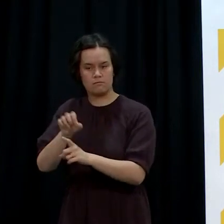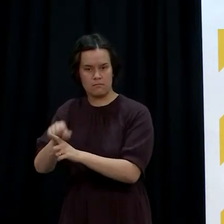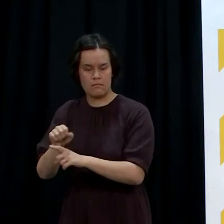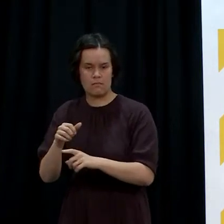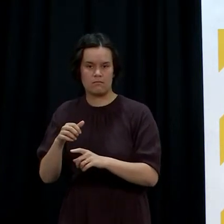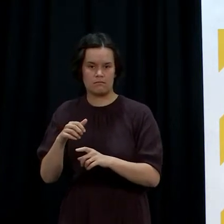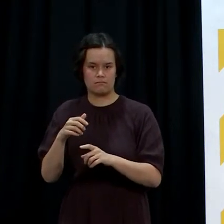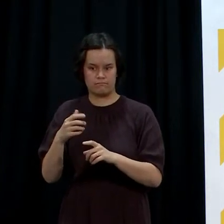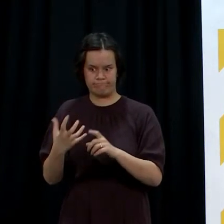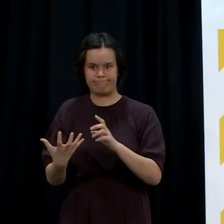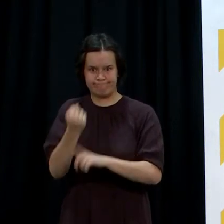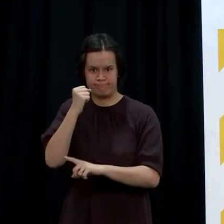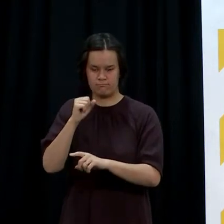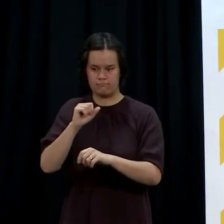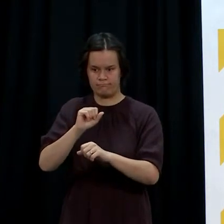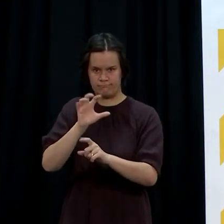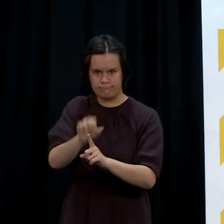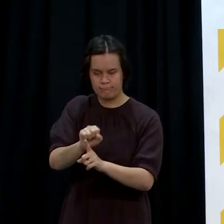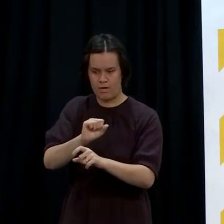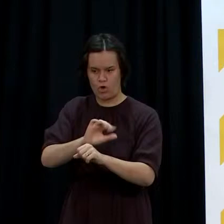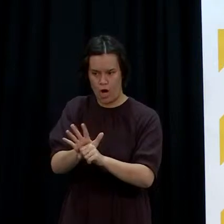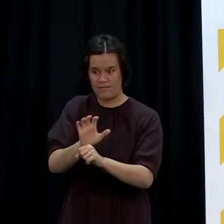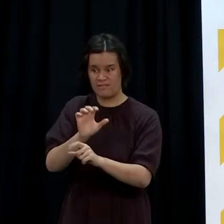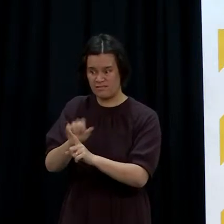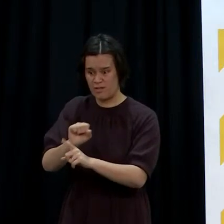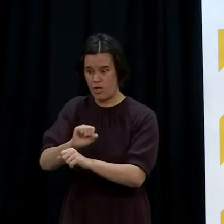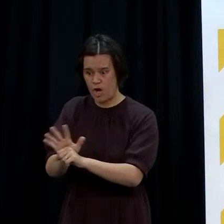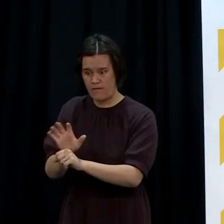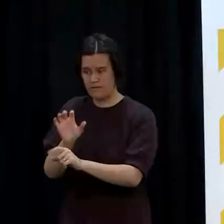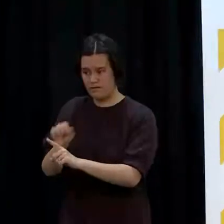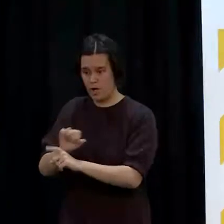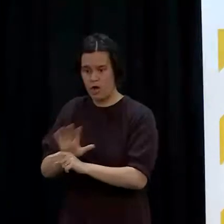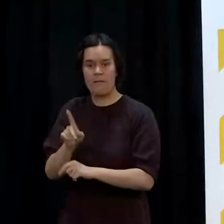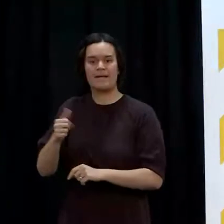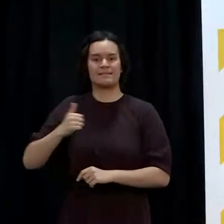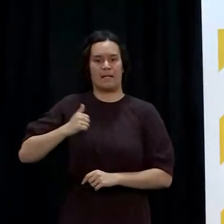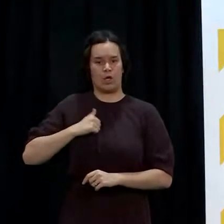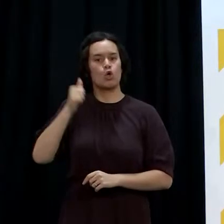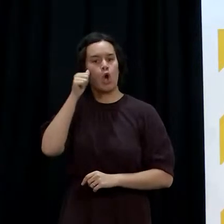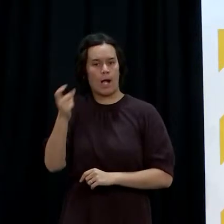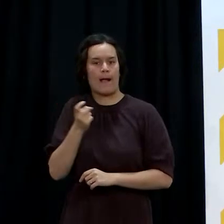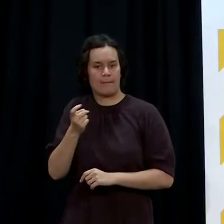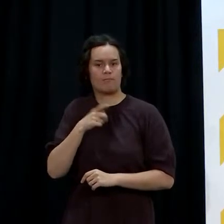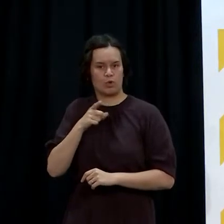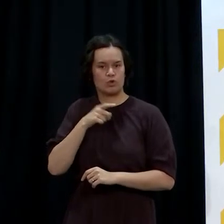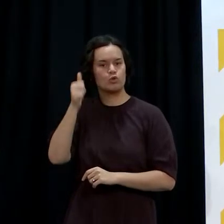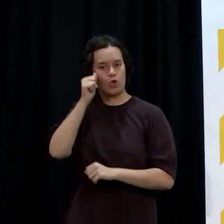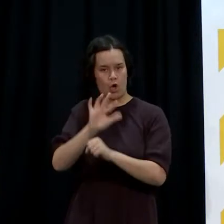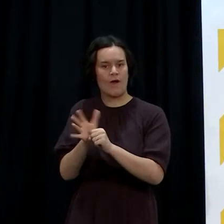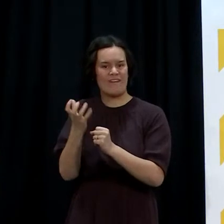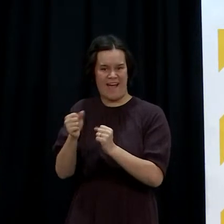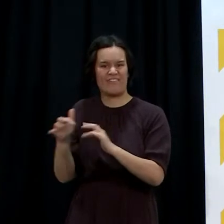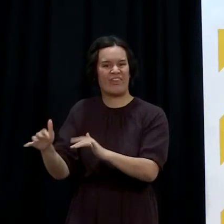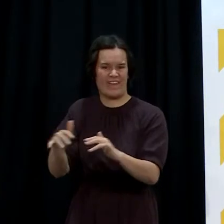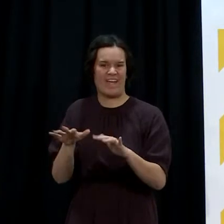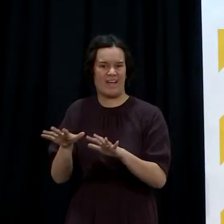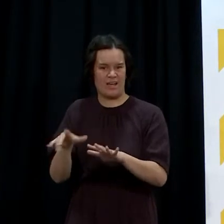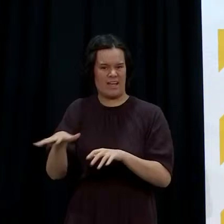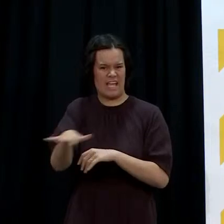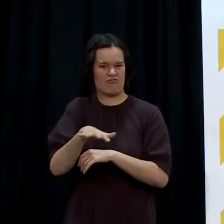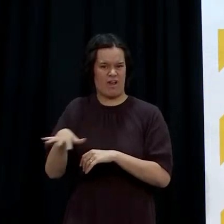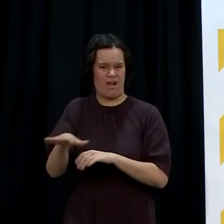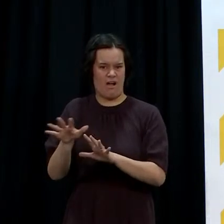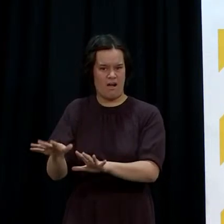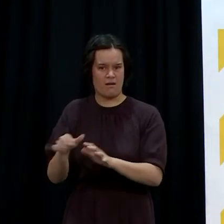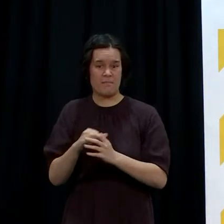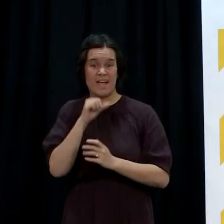are looking at is whether there could be some more specific, very location-specific wastewater testing to see if there is, if